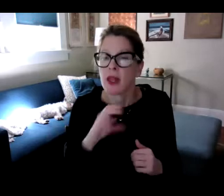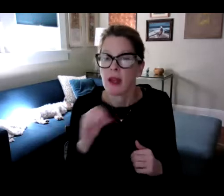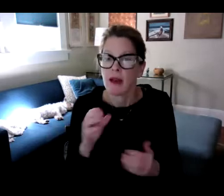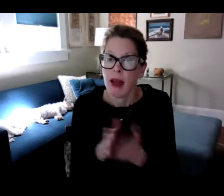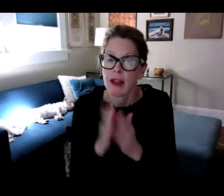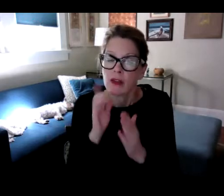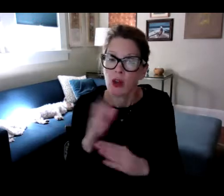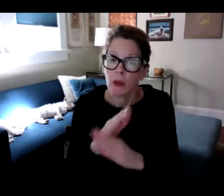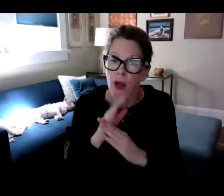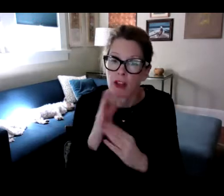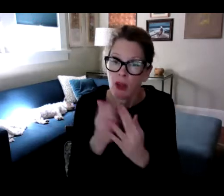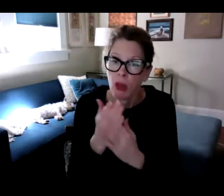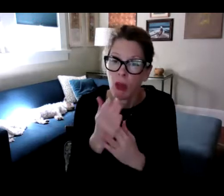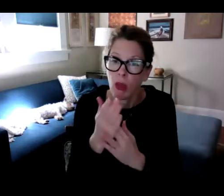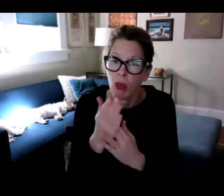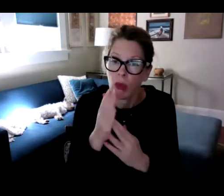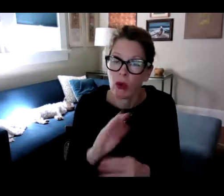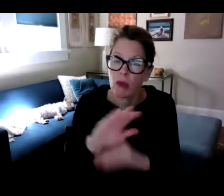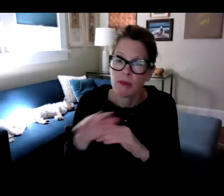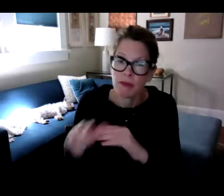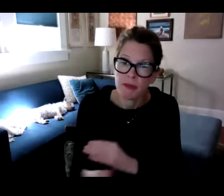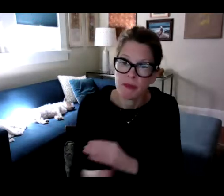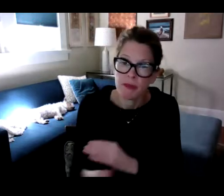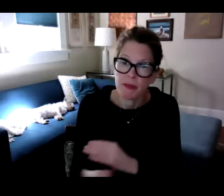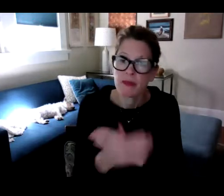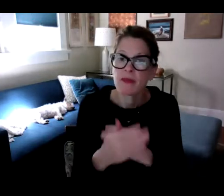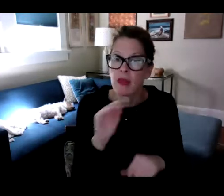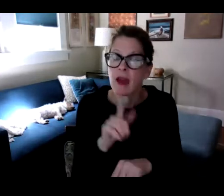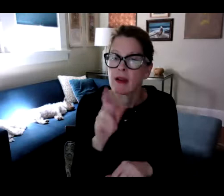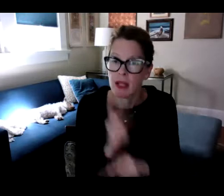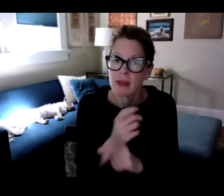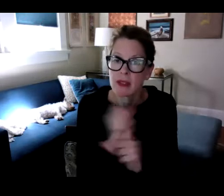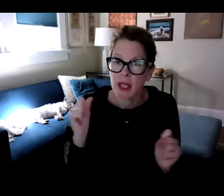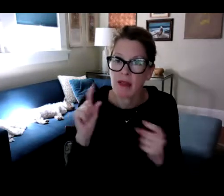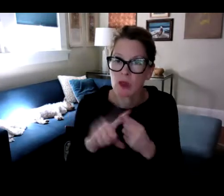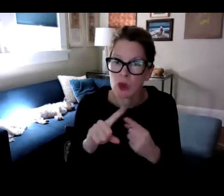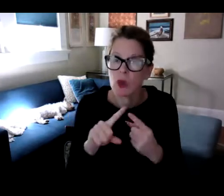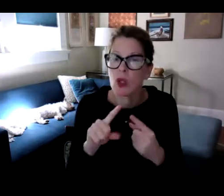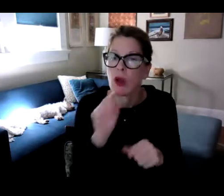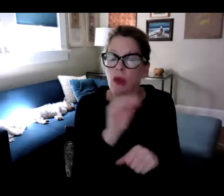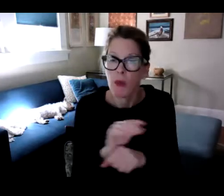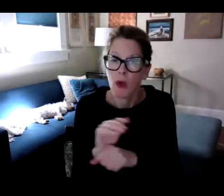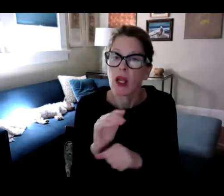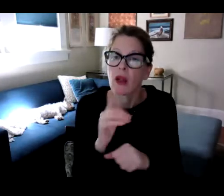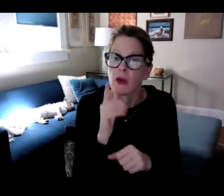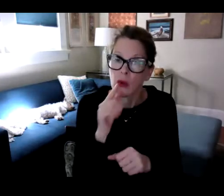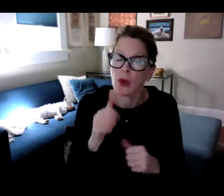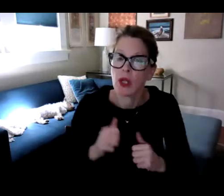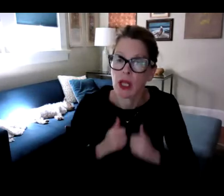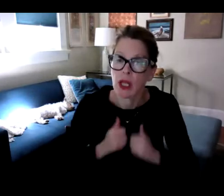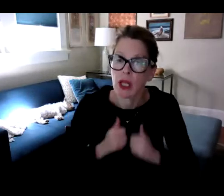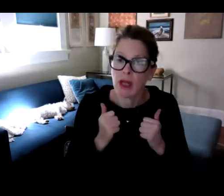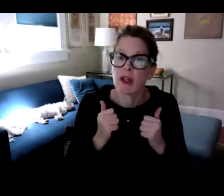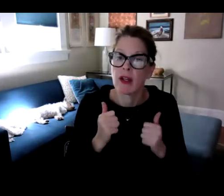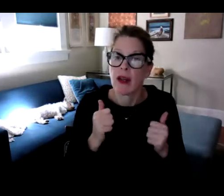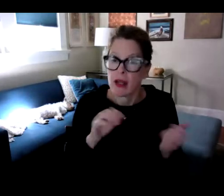night. Bring us in safety to the morning hours through him who died and rose again for us, your Son,